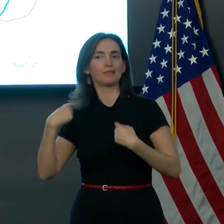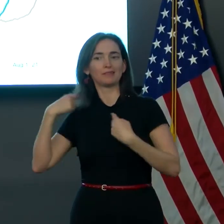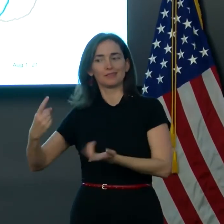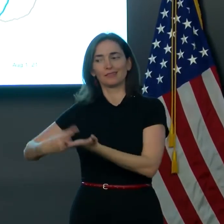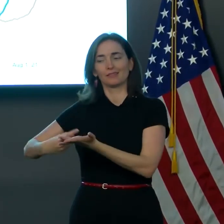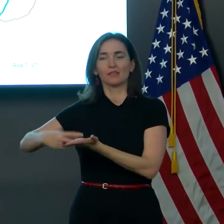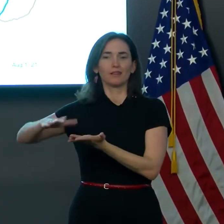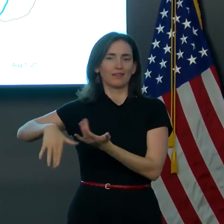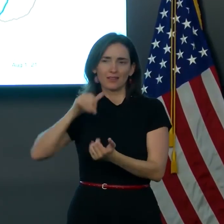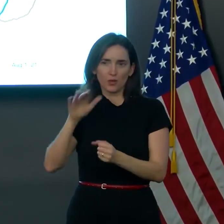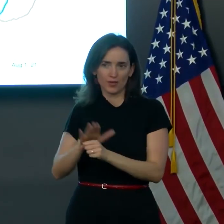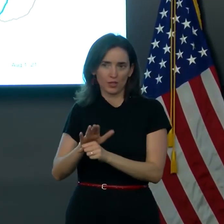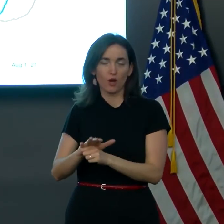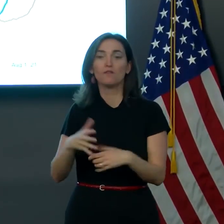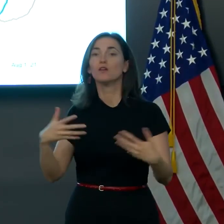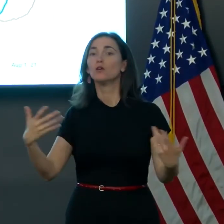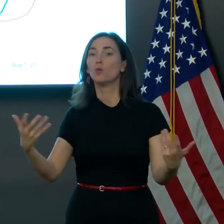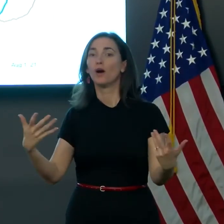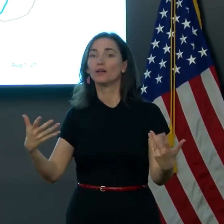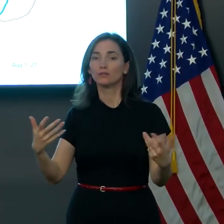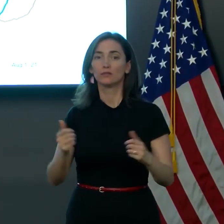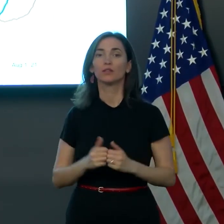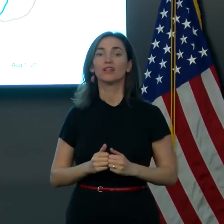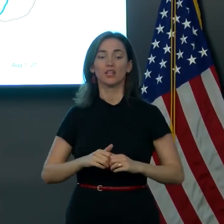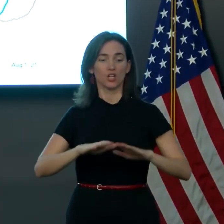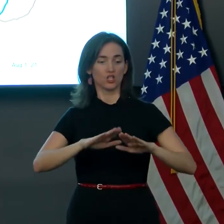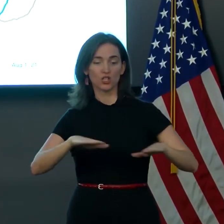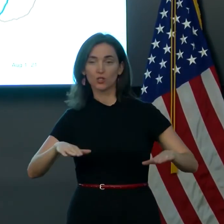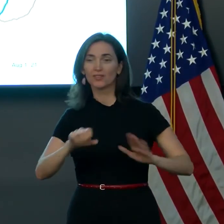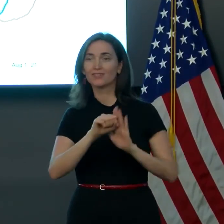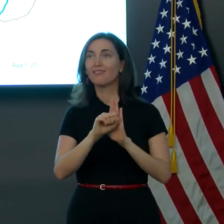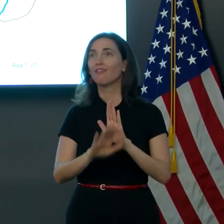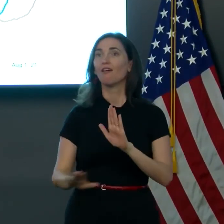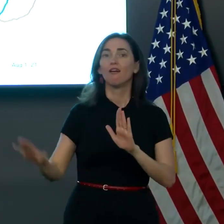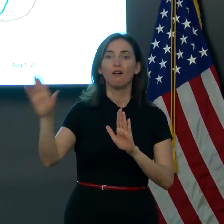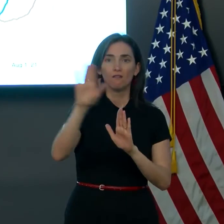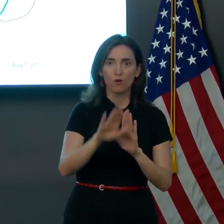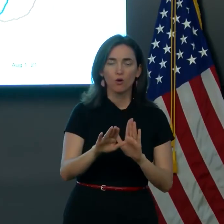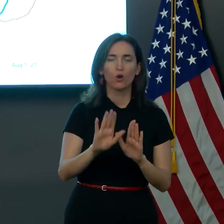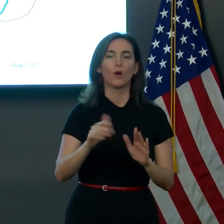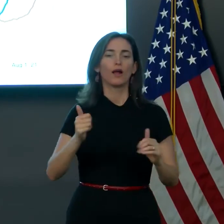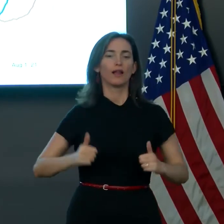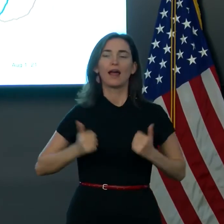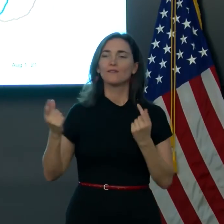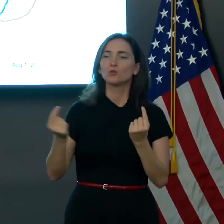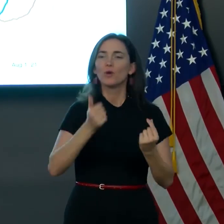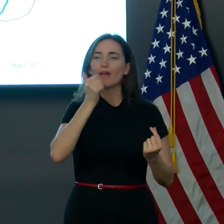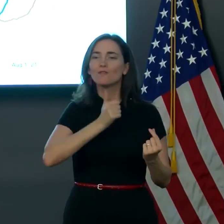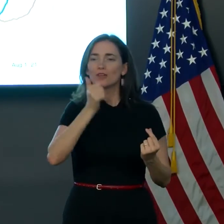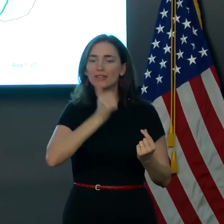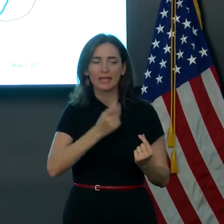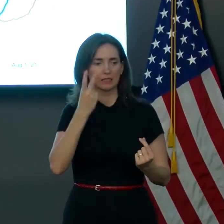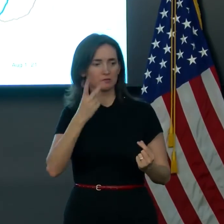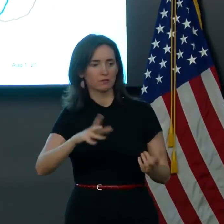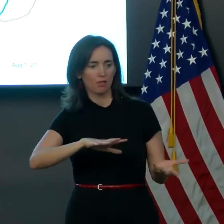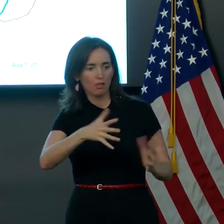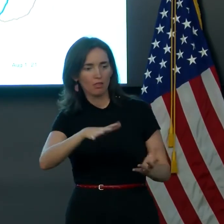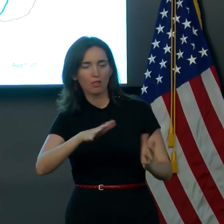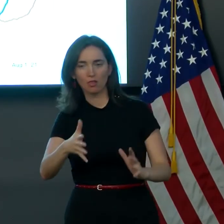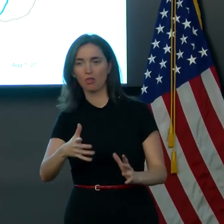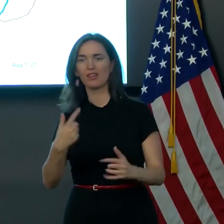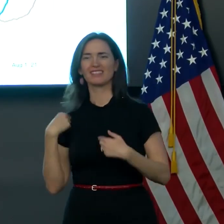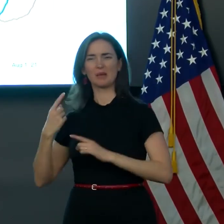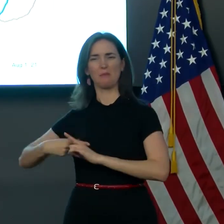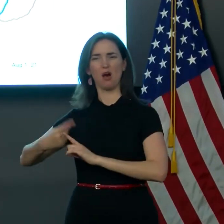about, which is the impact on the daily lives of children in our state that so many of us in primary care have been seeing now